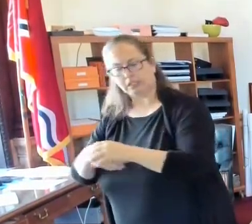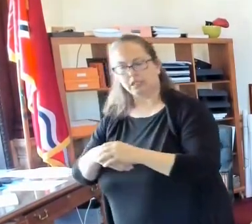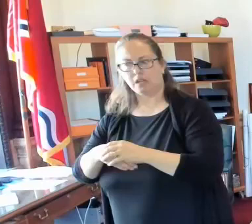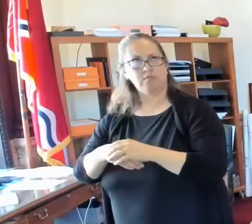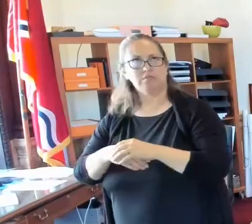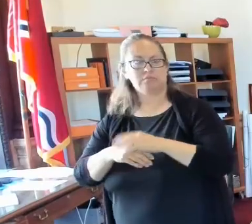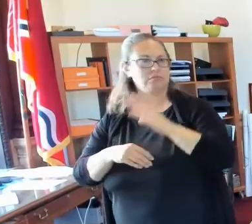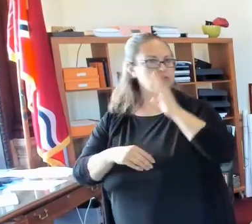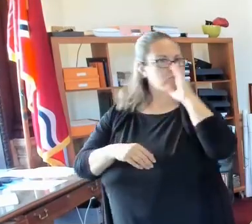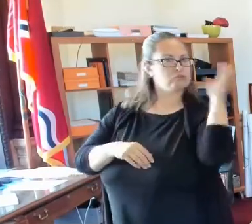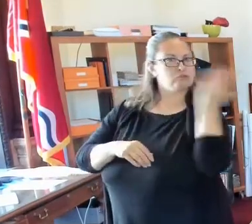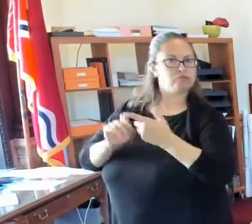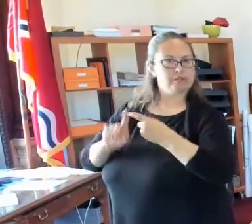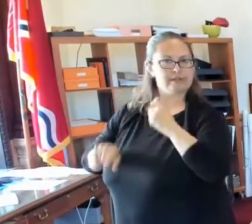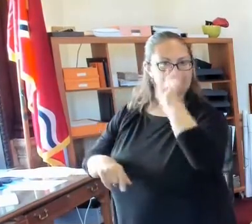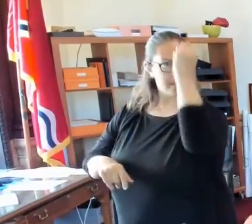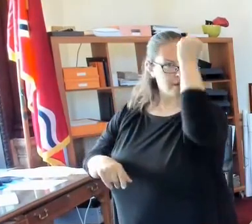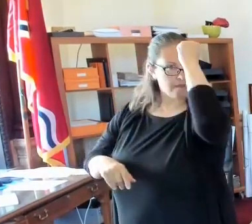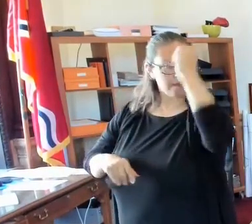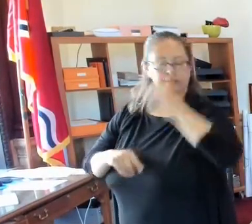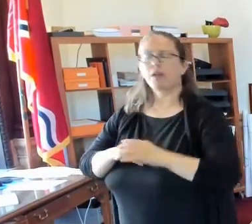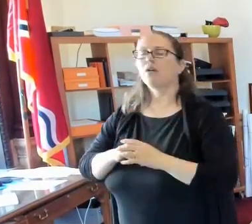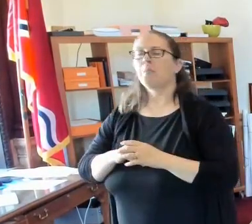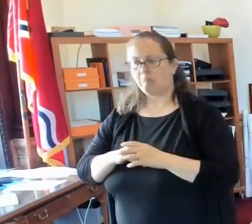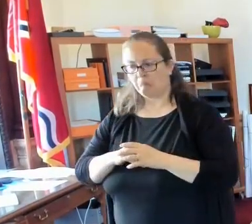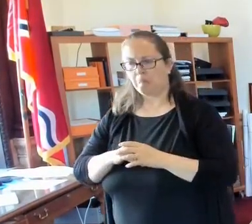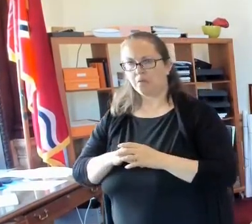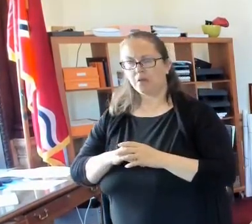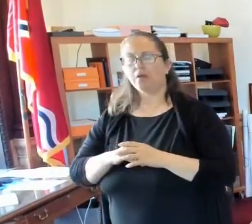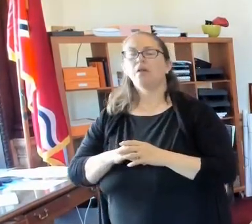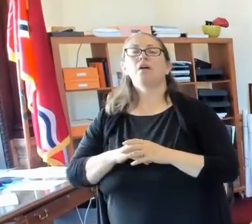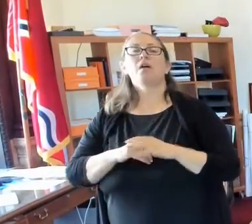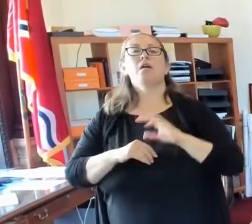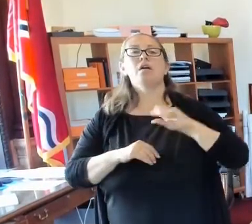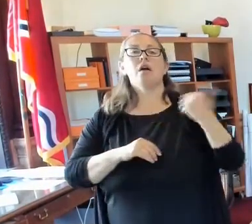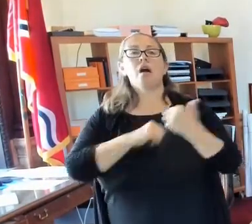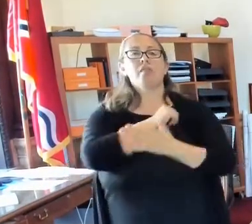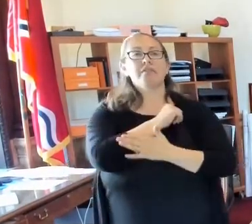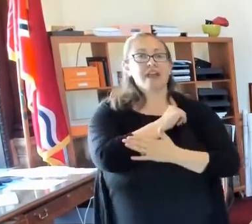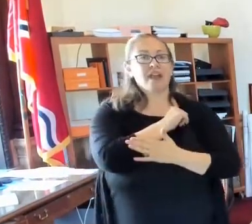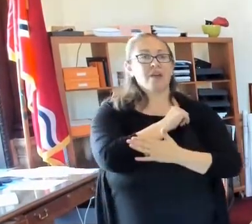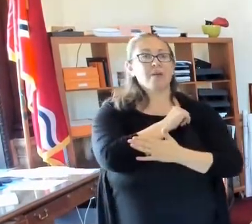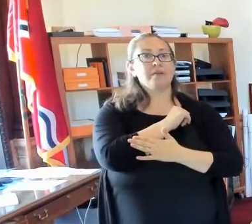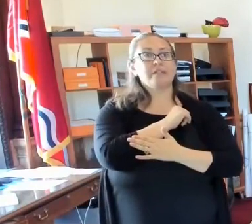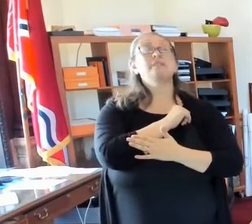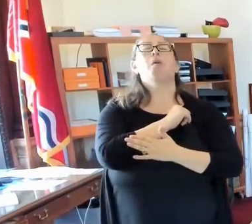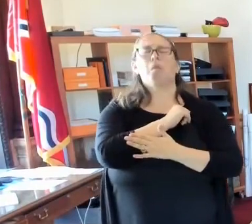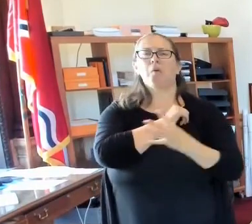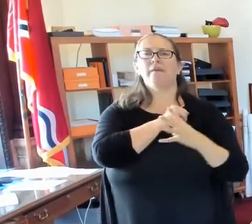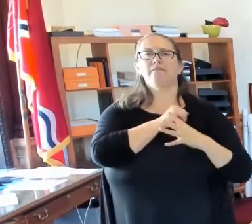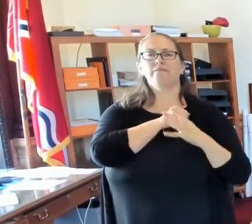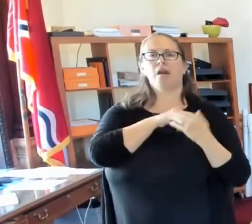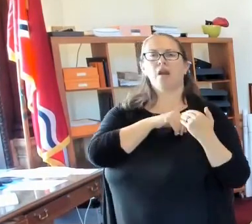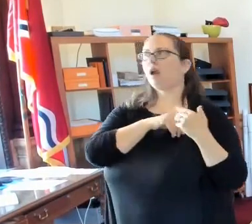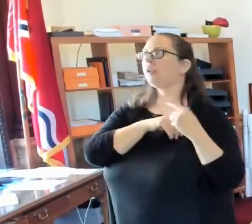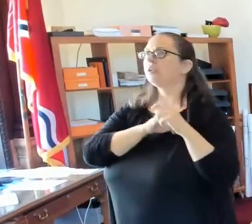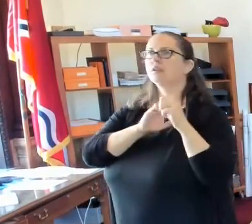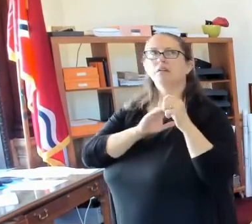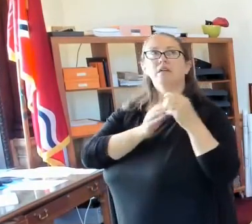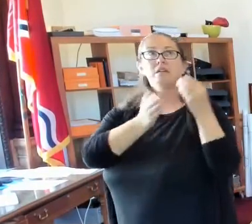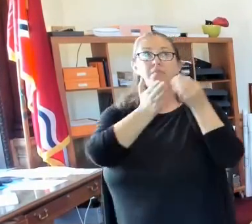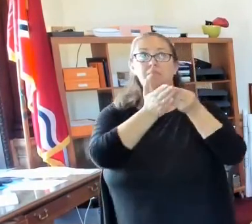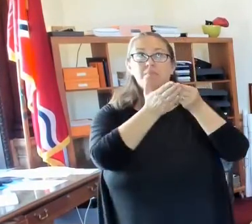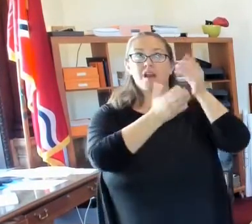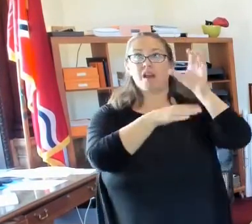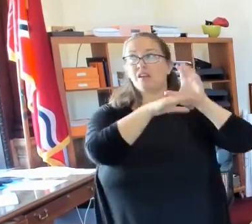directly from the federal government. The other counties, the federal government sent it to the state, and then the state was allocating